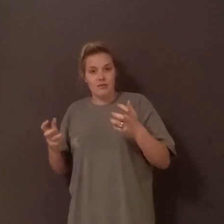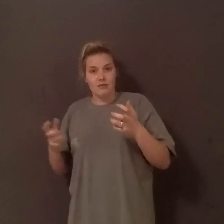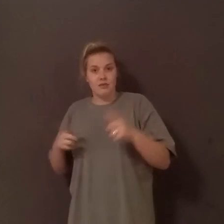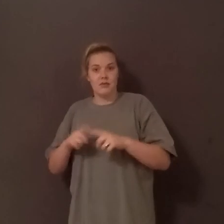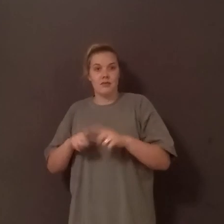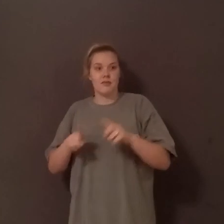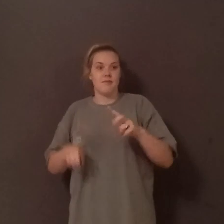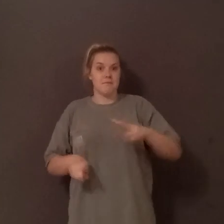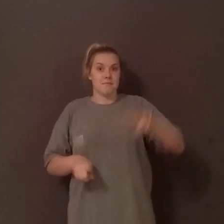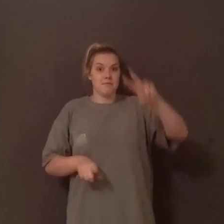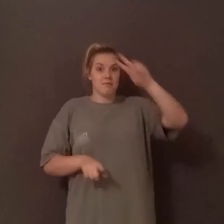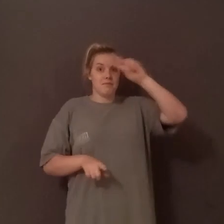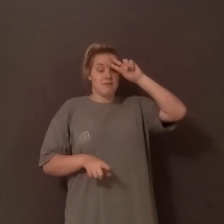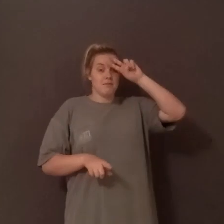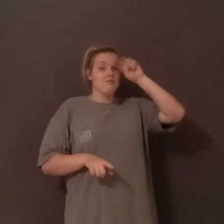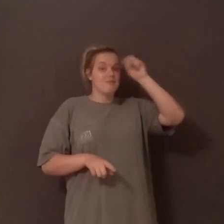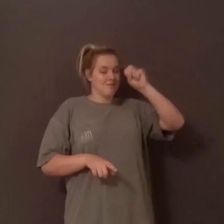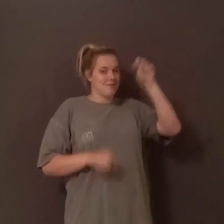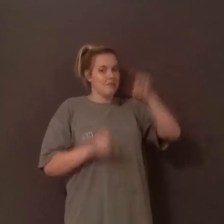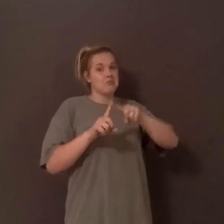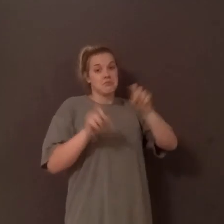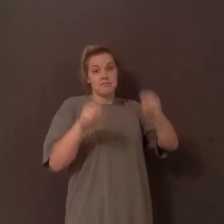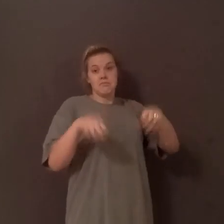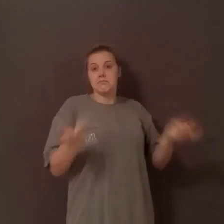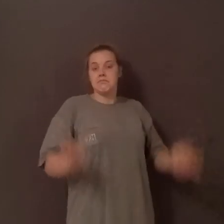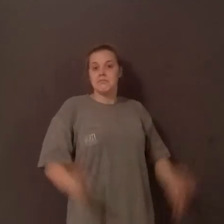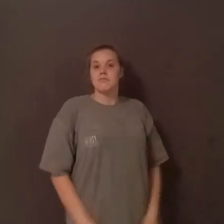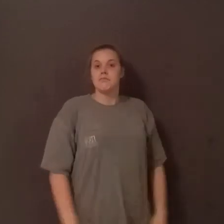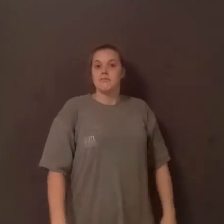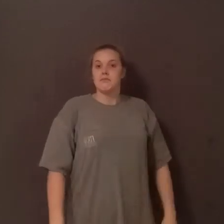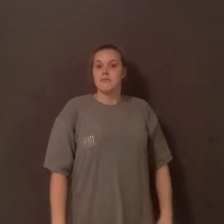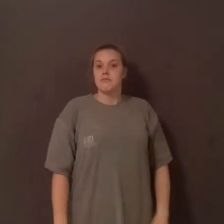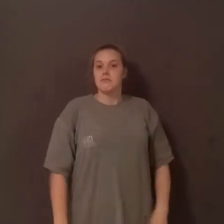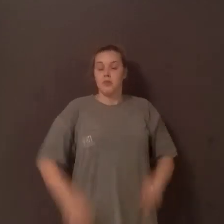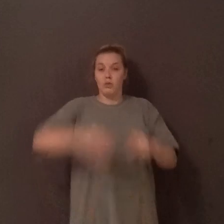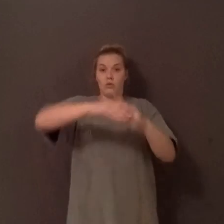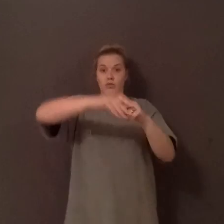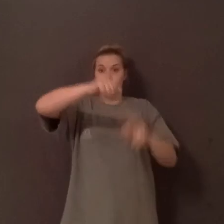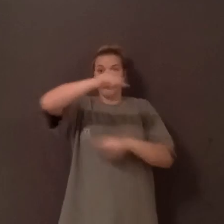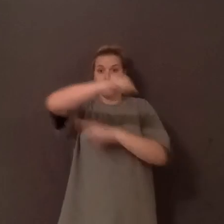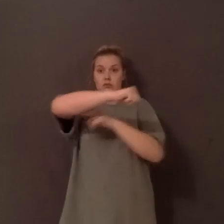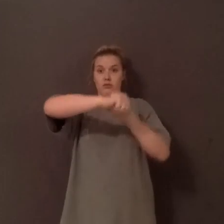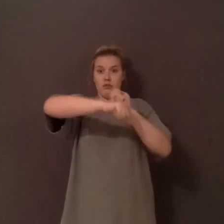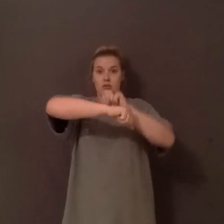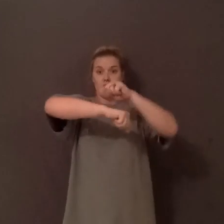but you can do it. You can also dive off a bridge or blow your brains out. Blow your brains out, yeah. That is your